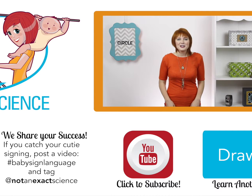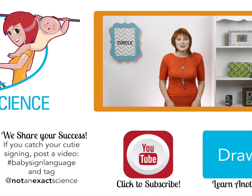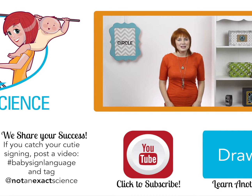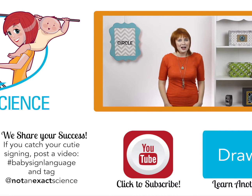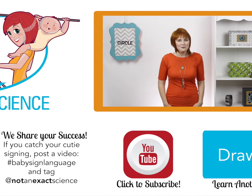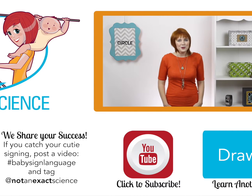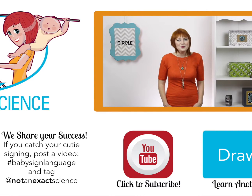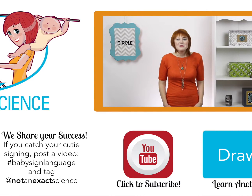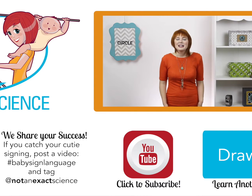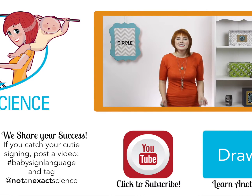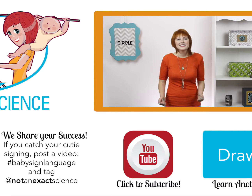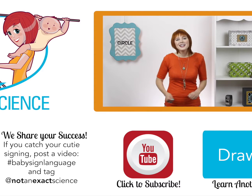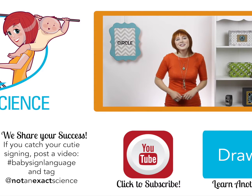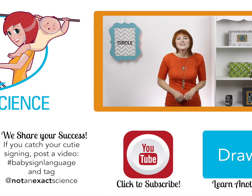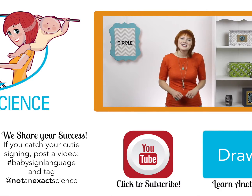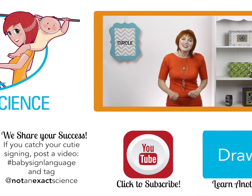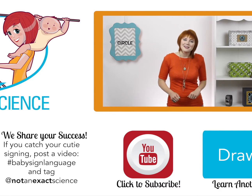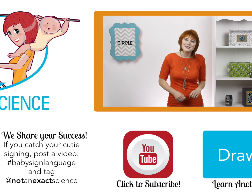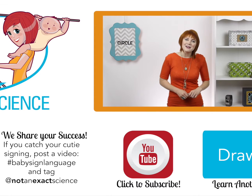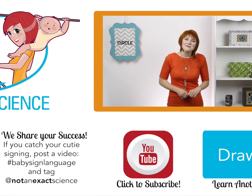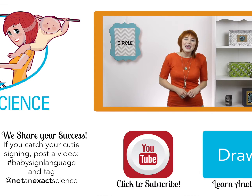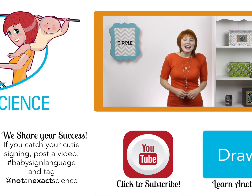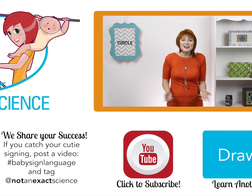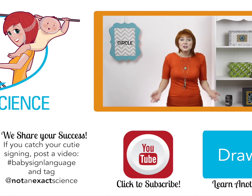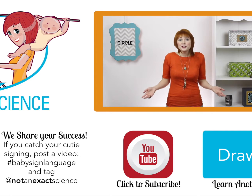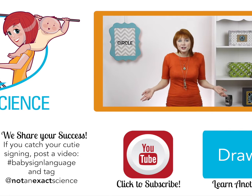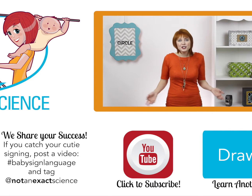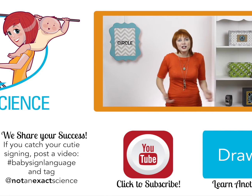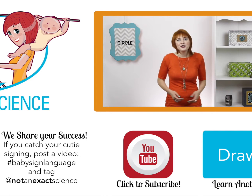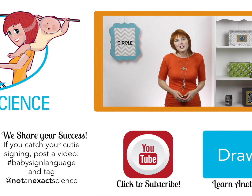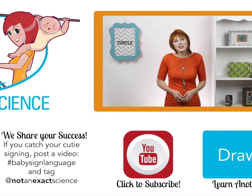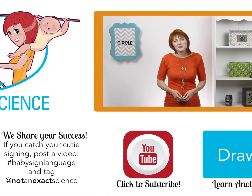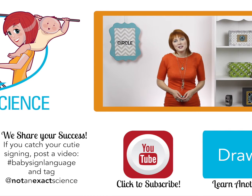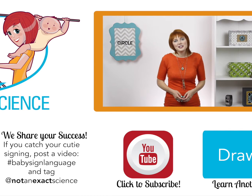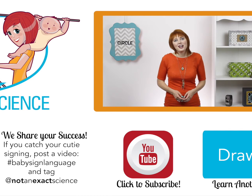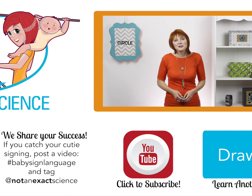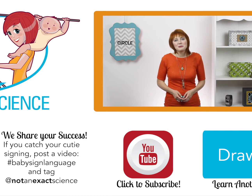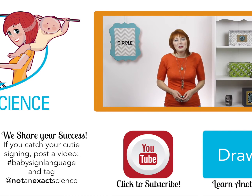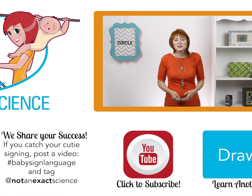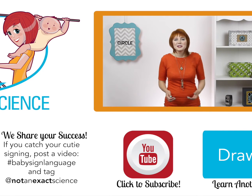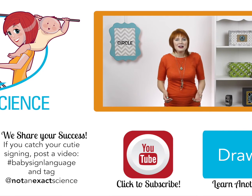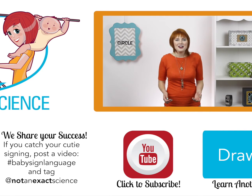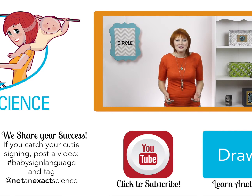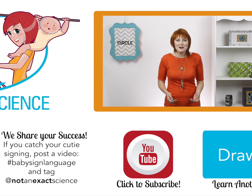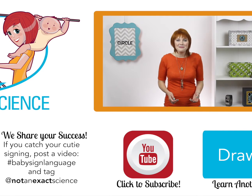video to be helpful by clicking like or giving us a thumbs up. And be sure to share your signing stories in the comments below to inspire other moms